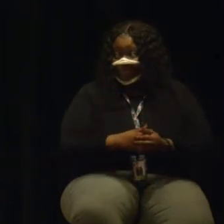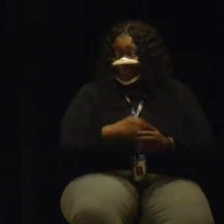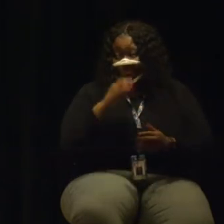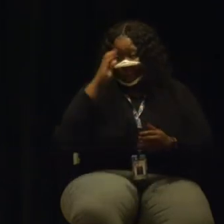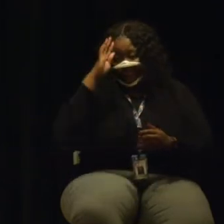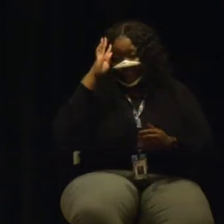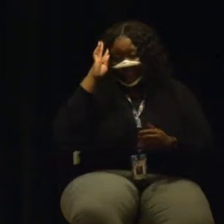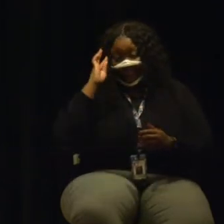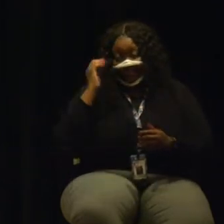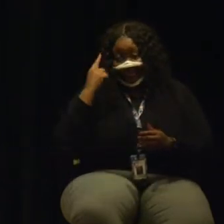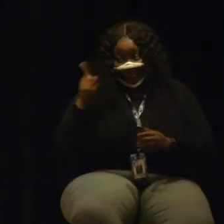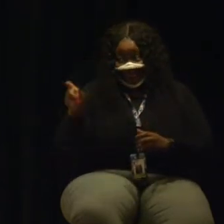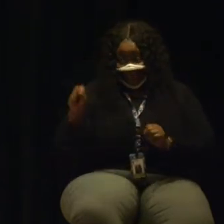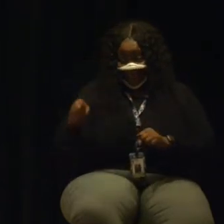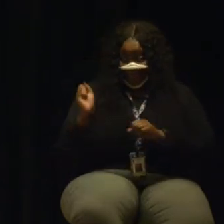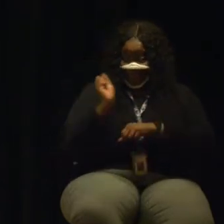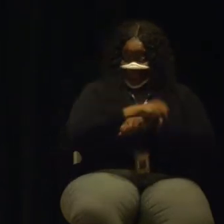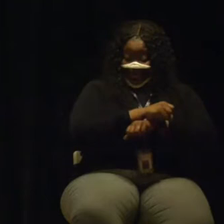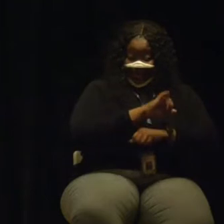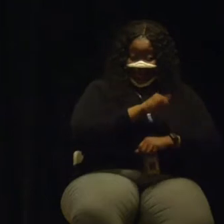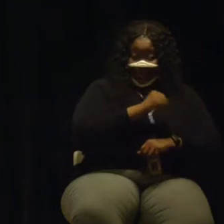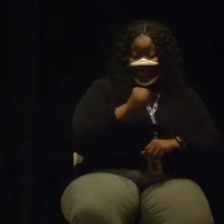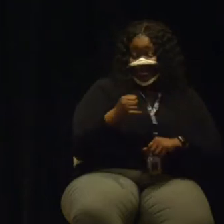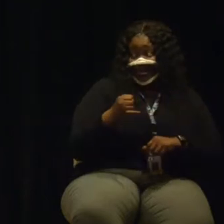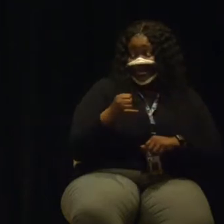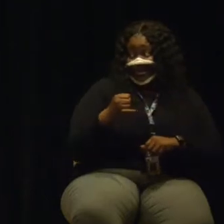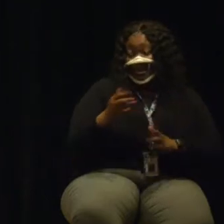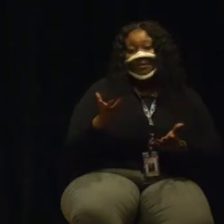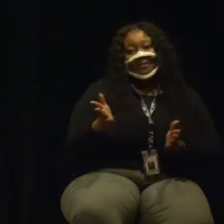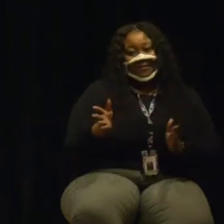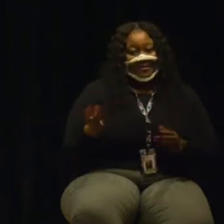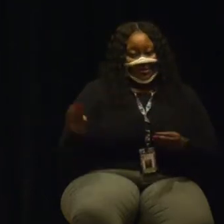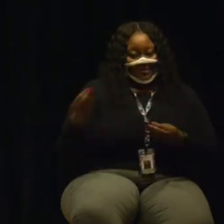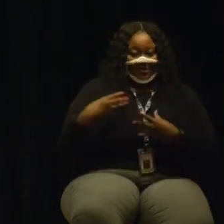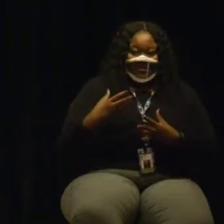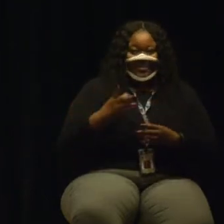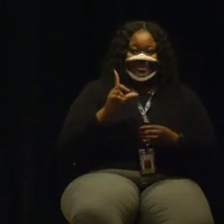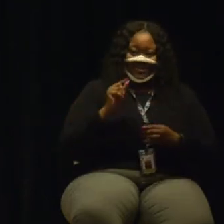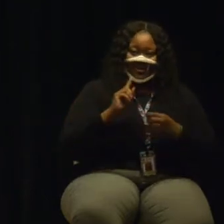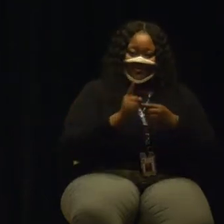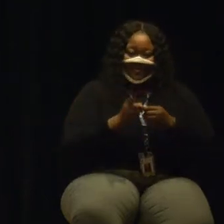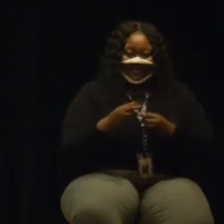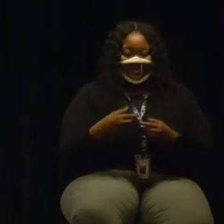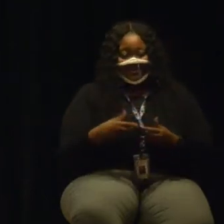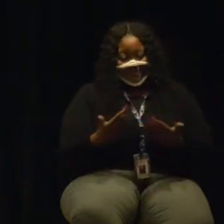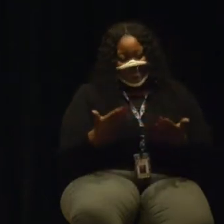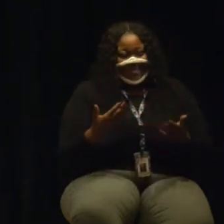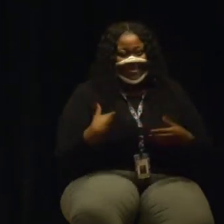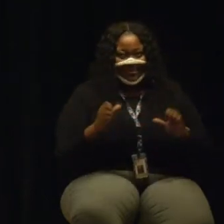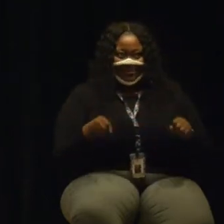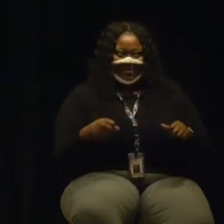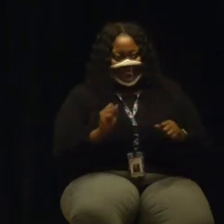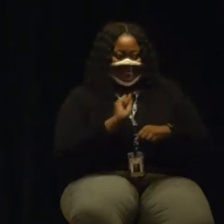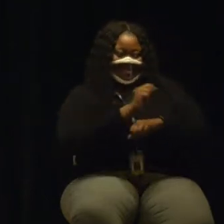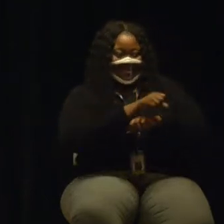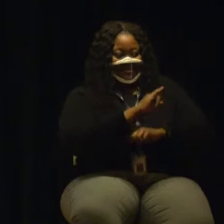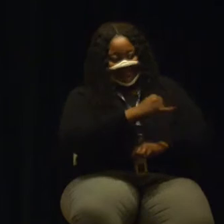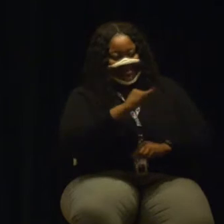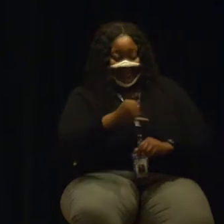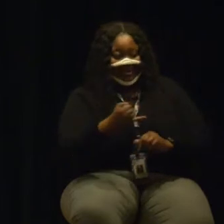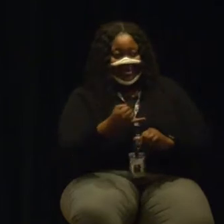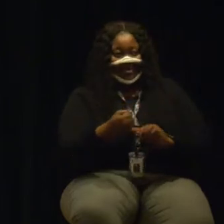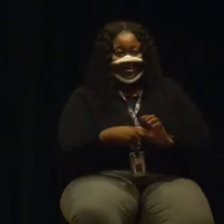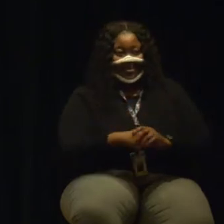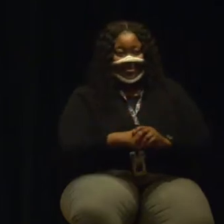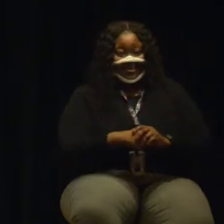Jack Johnson? Give me like 20 minutes. It's always the kid who's like, yo, do you think he could win today? My question is, do you